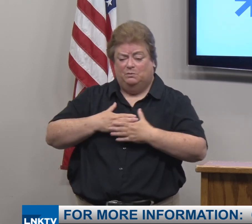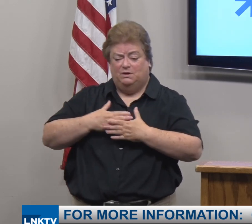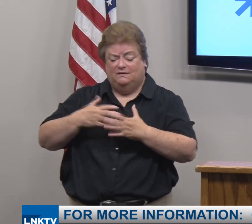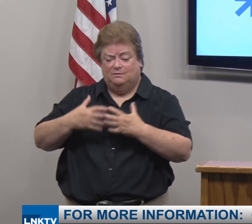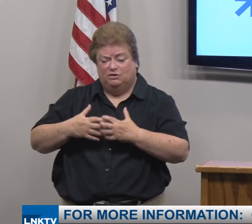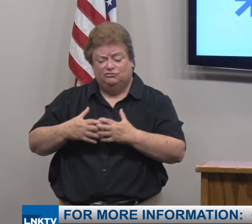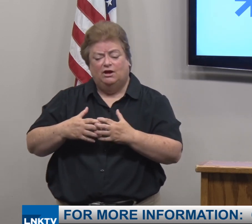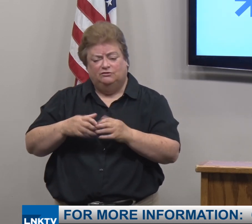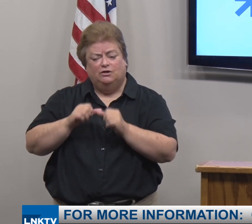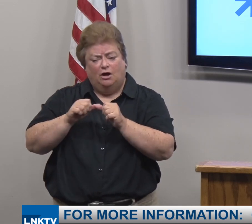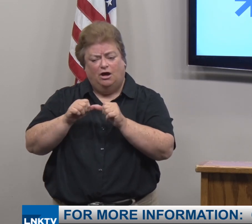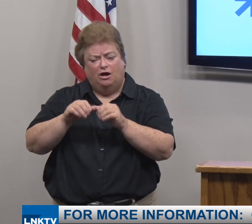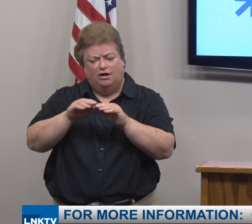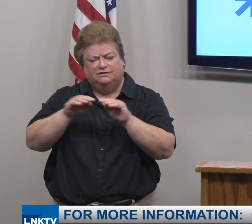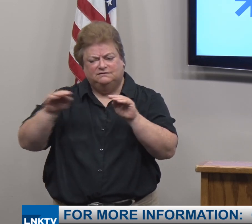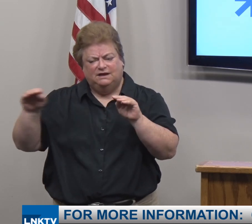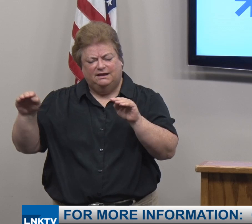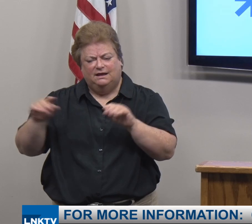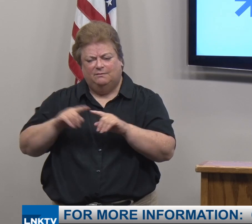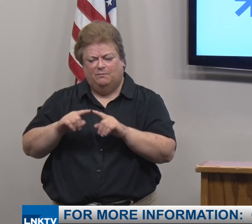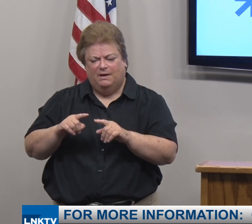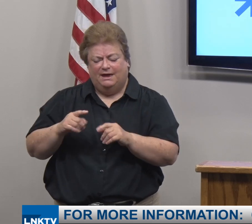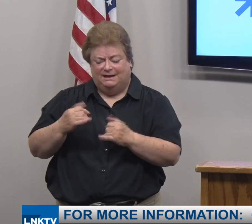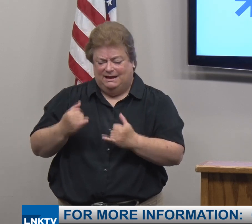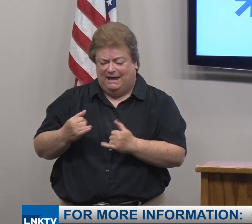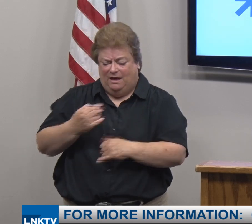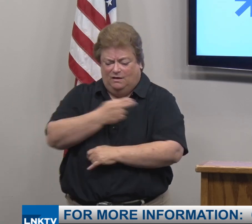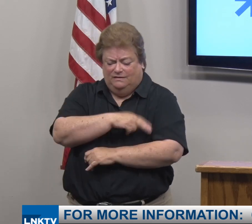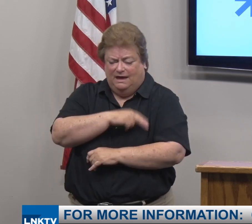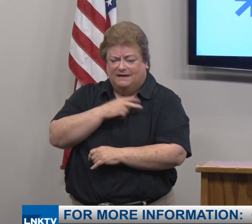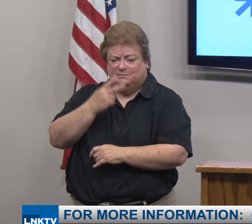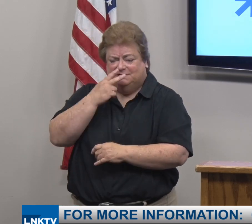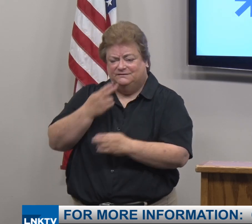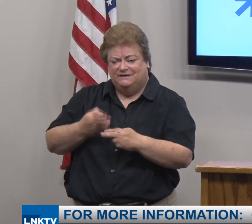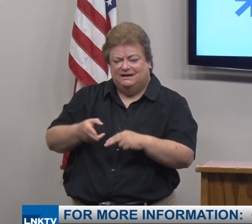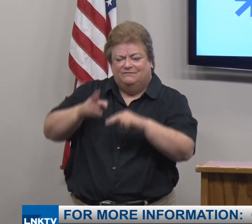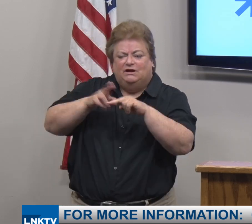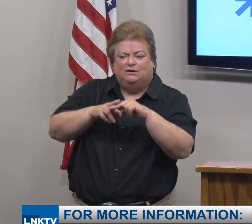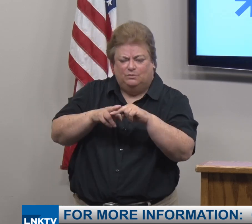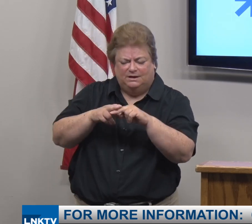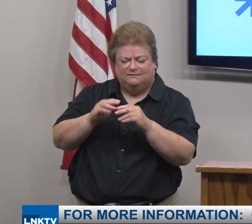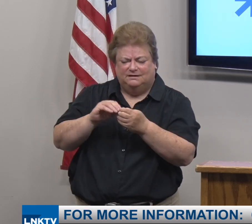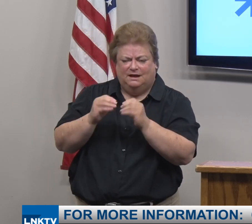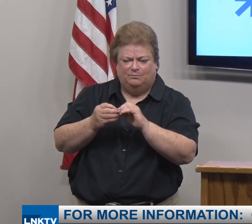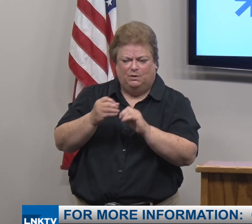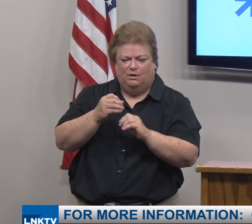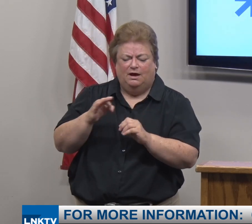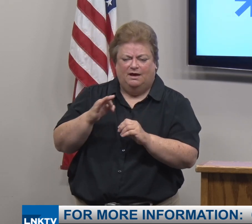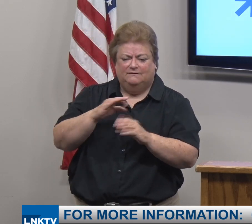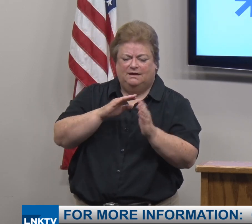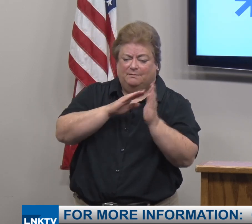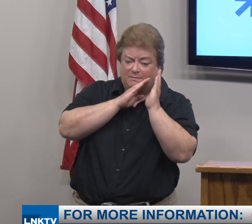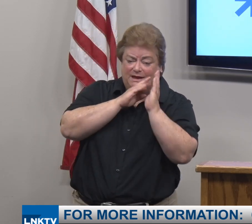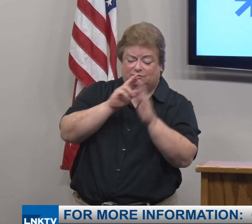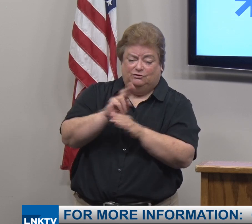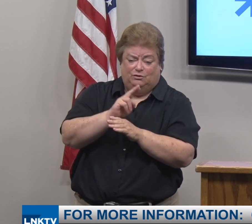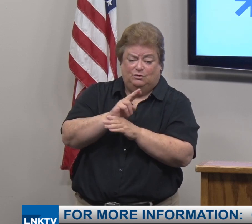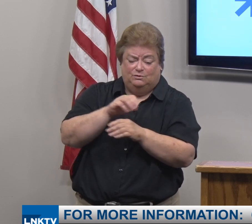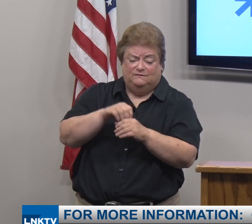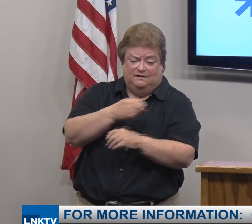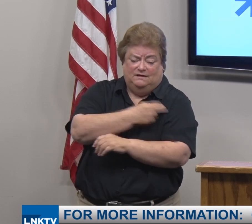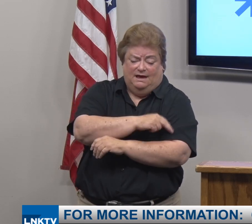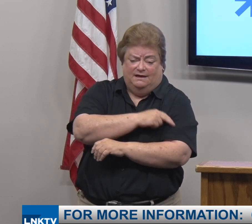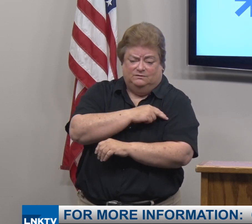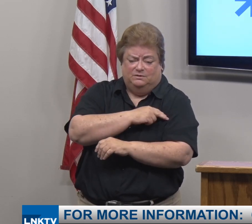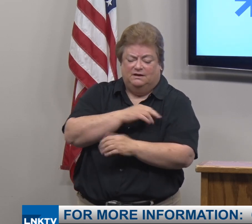steady, but local hospitals have reported an increase in the overall number of beds used in the past 3 weeks. Again, this